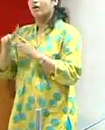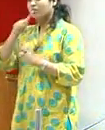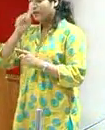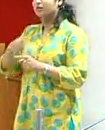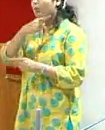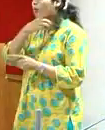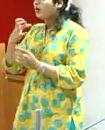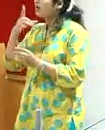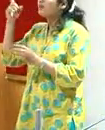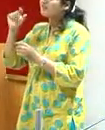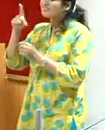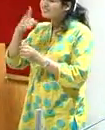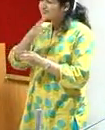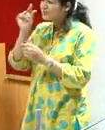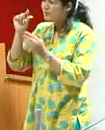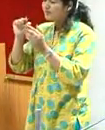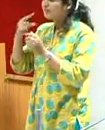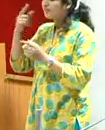education.